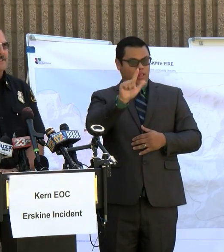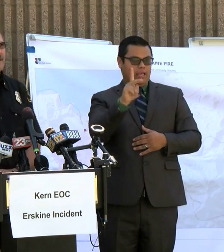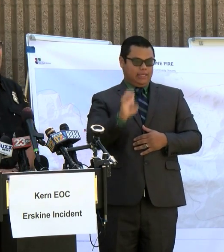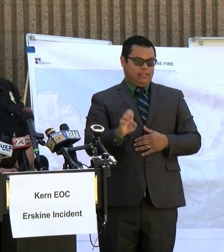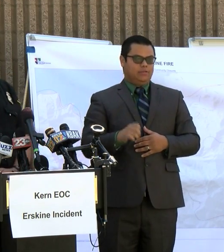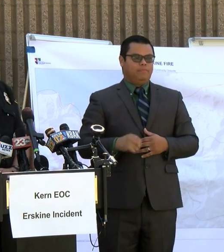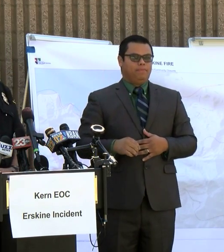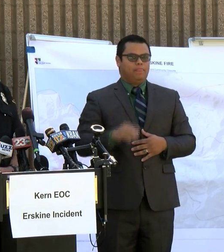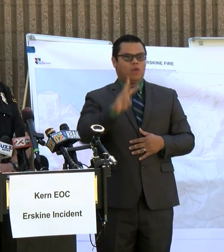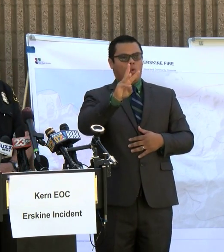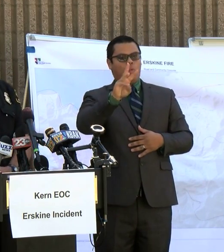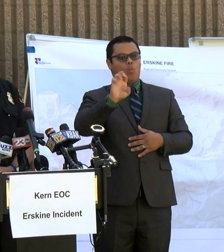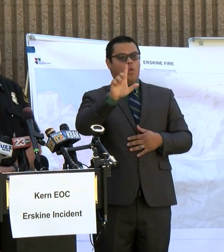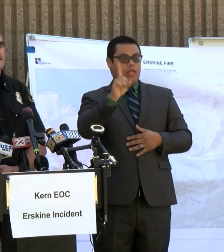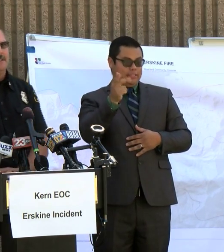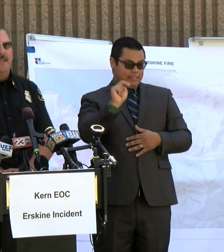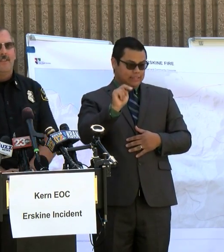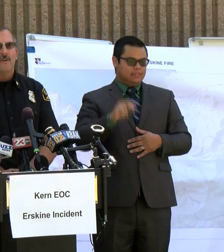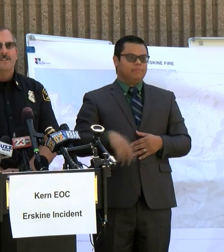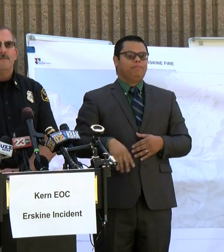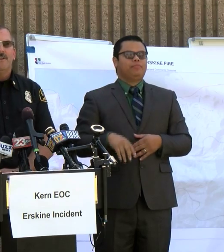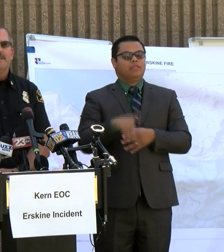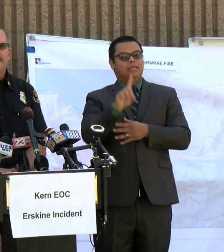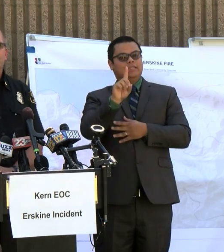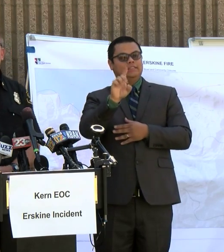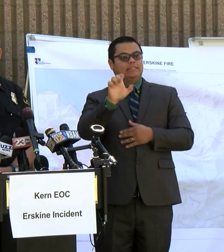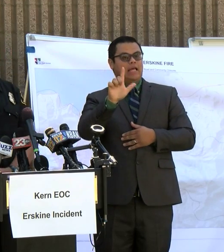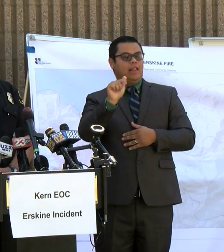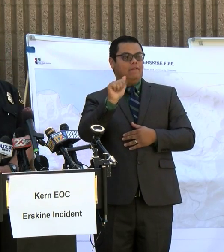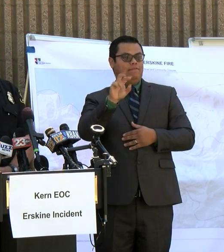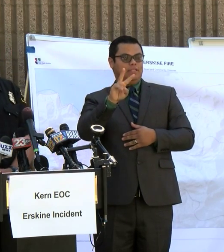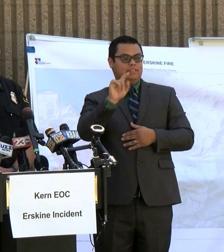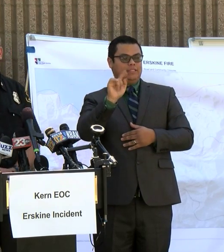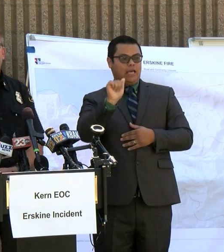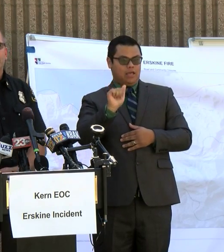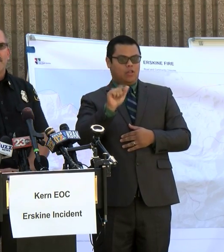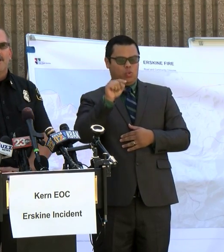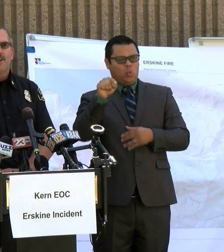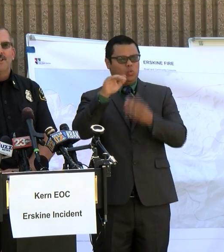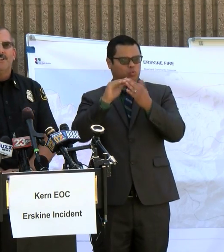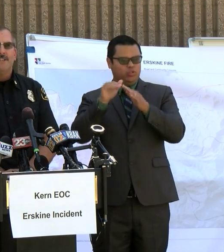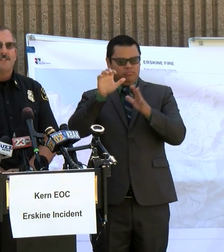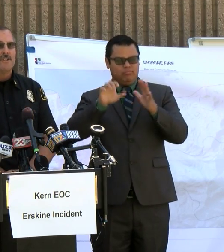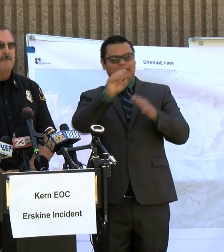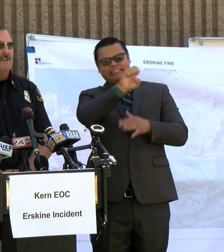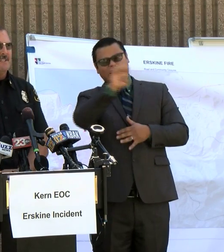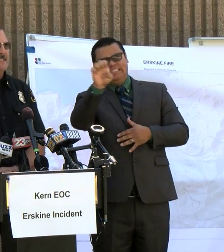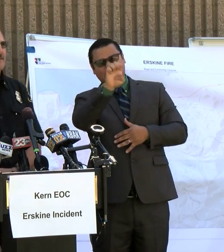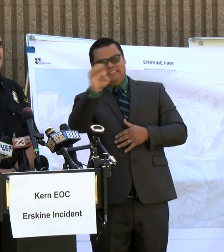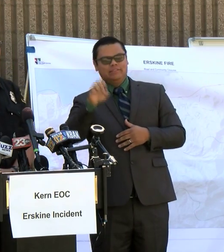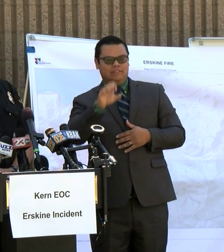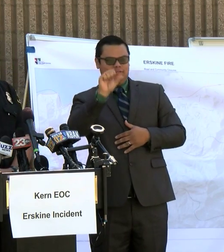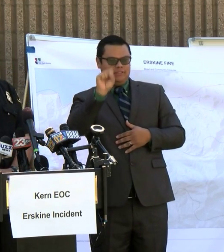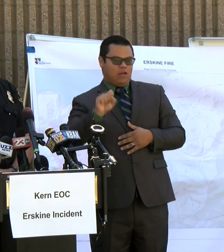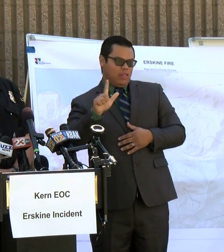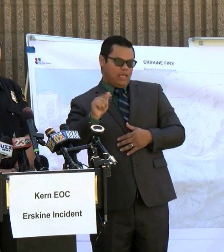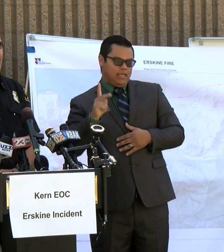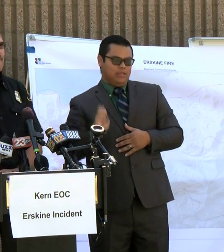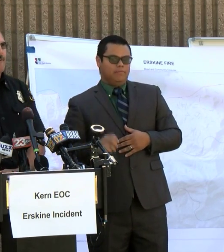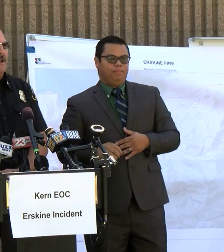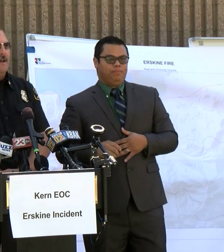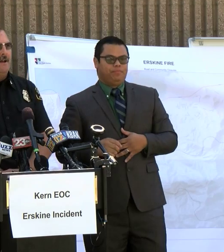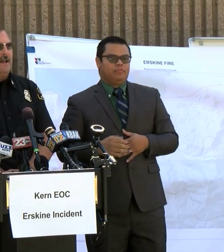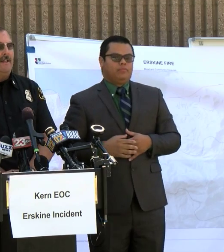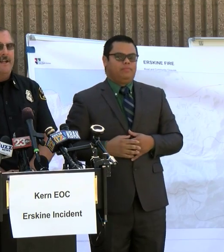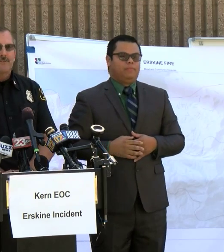Bella Vista, those communities east of South Lake. The good news is those communities east of South Lake now